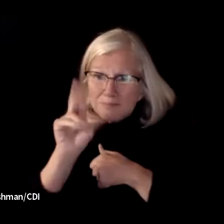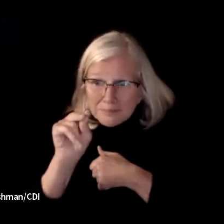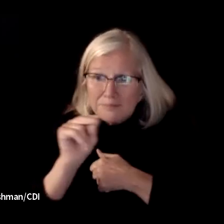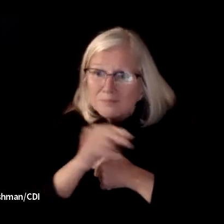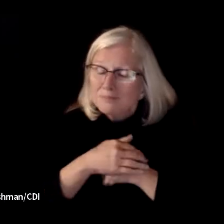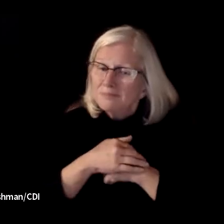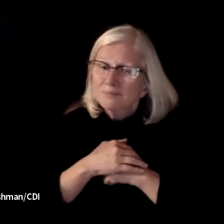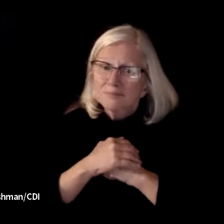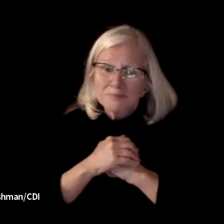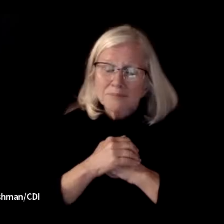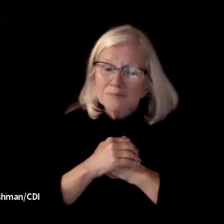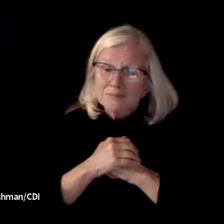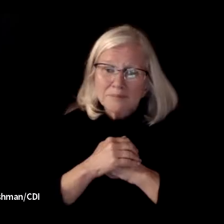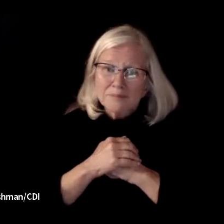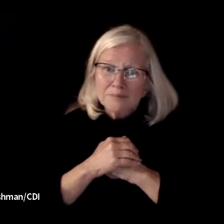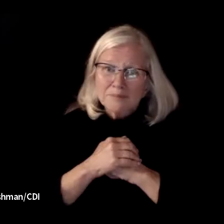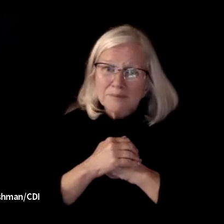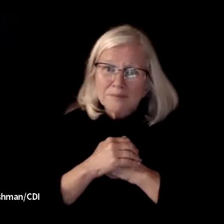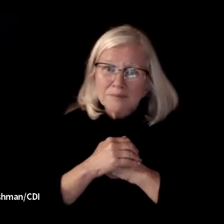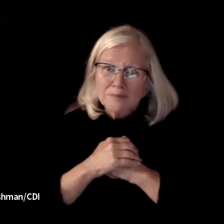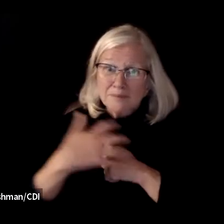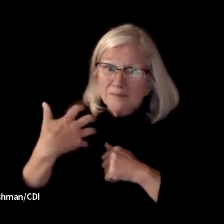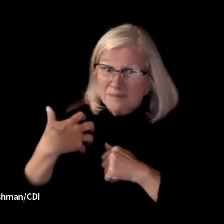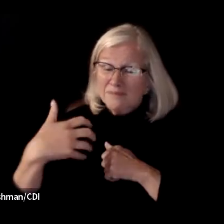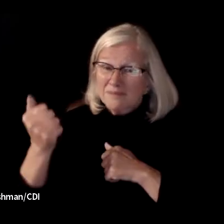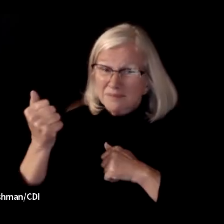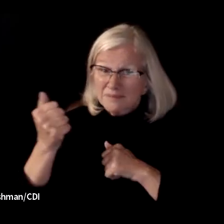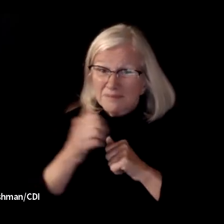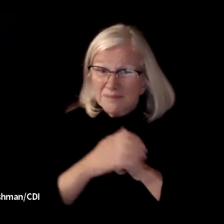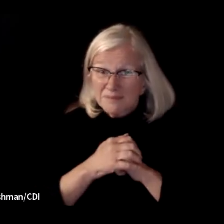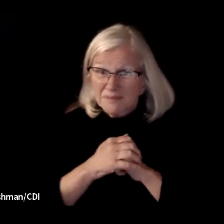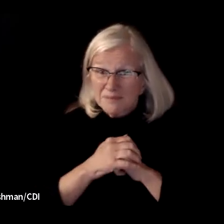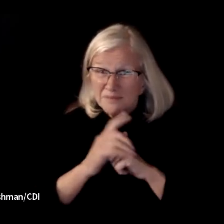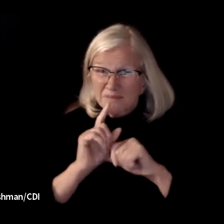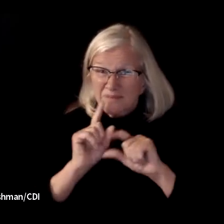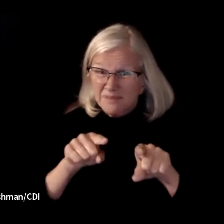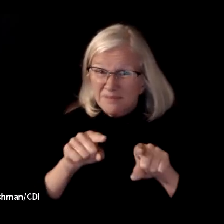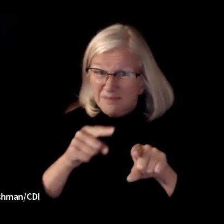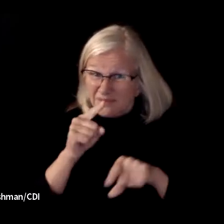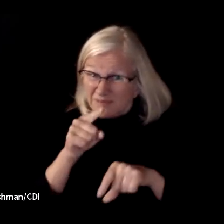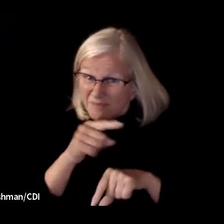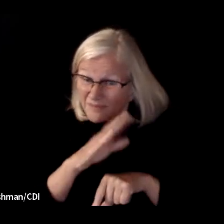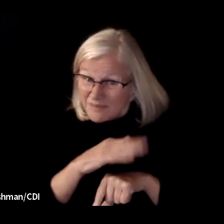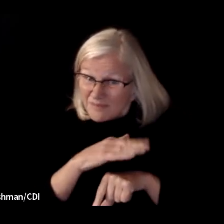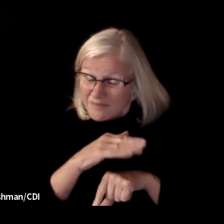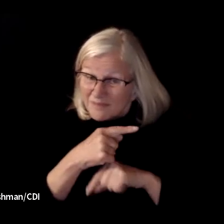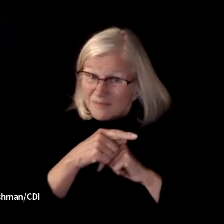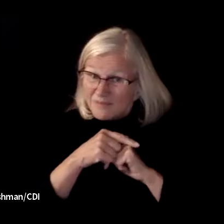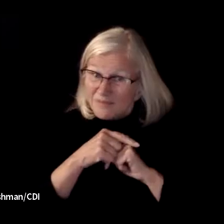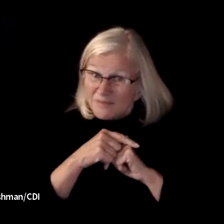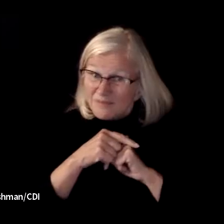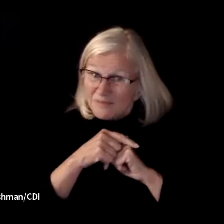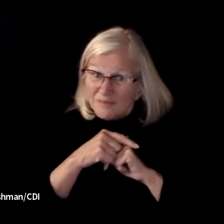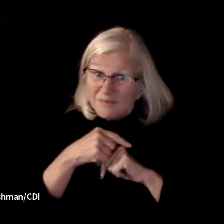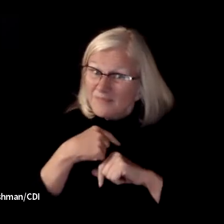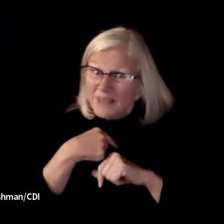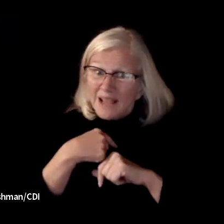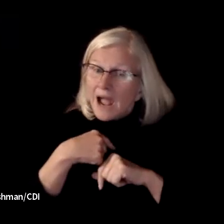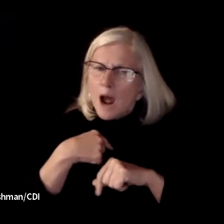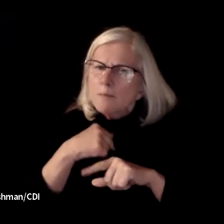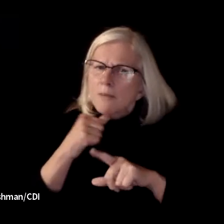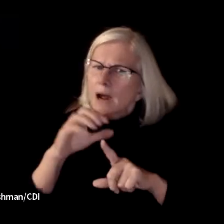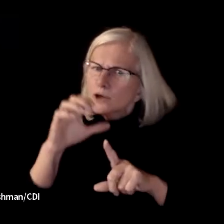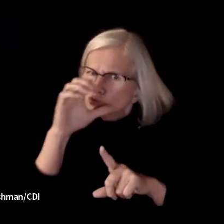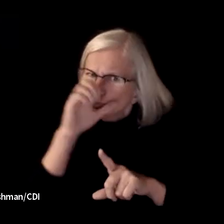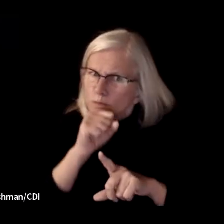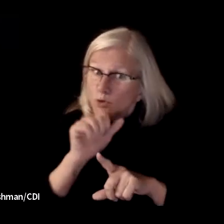Commissioner, if I may, I know, and I don't think I'm presuming anything, that your number one priority